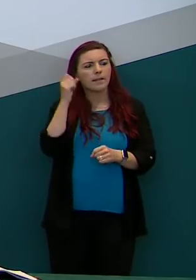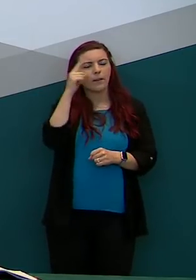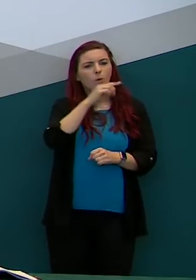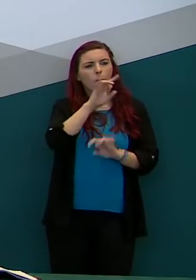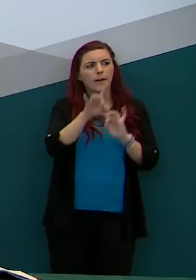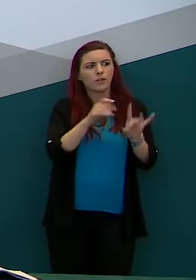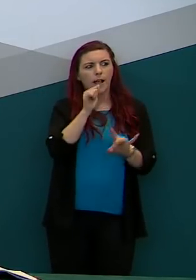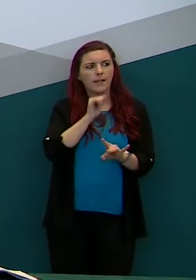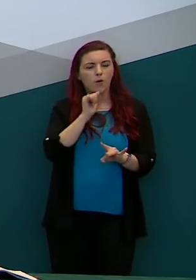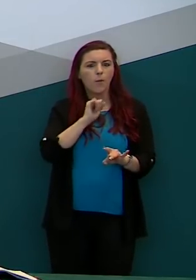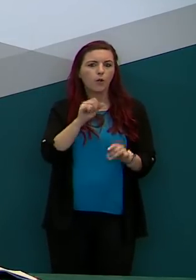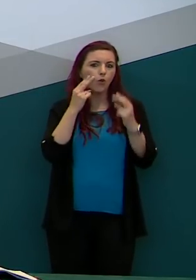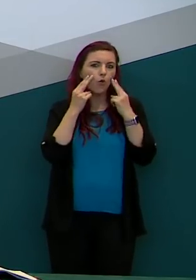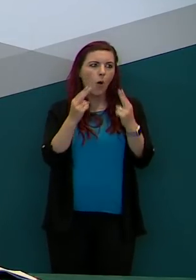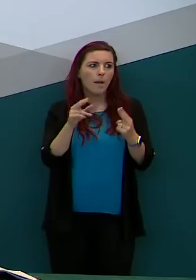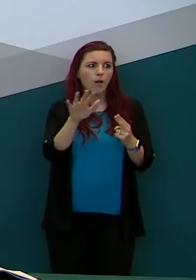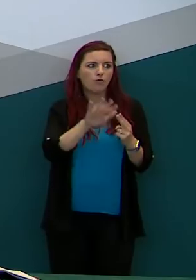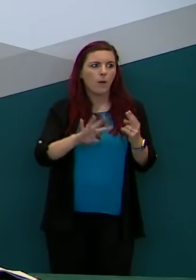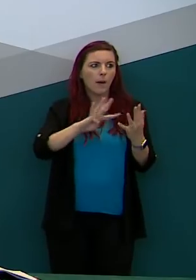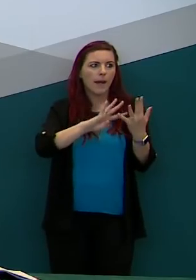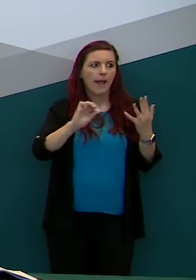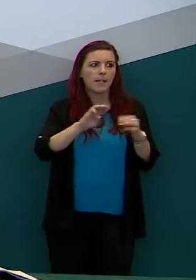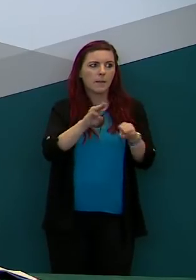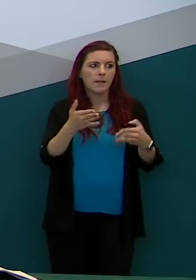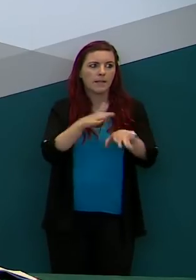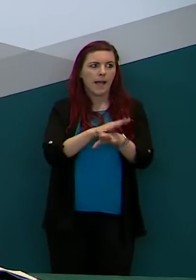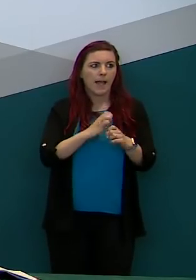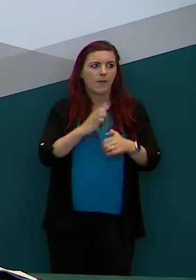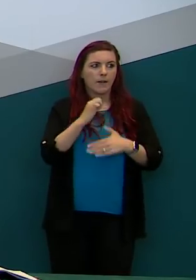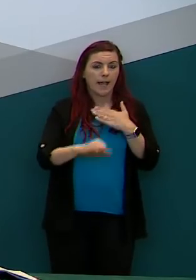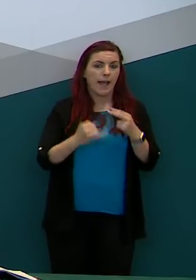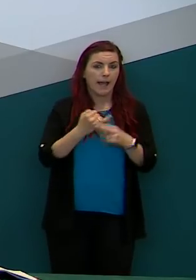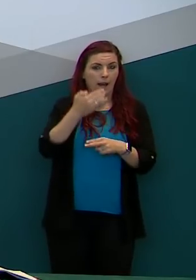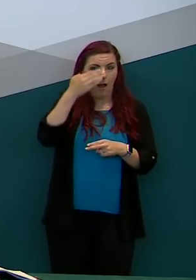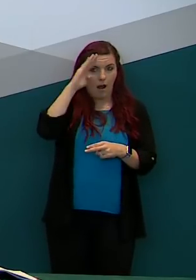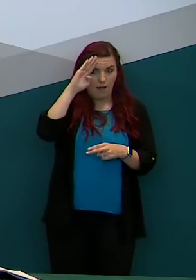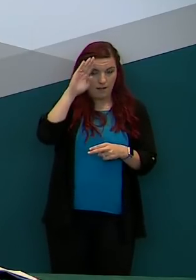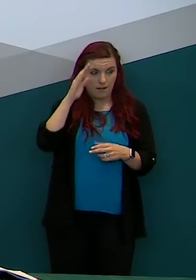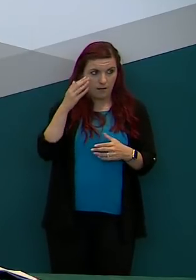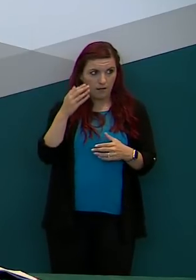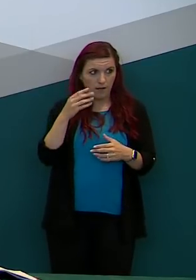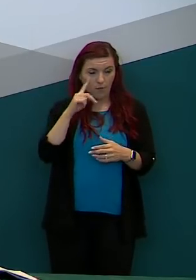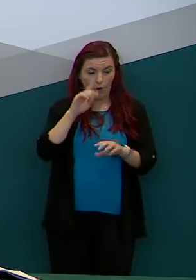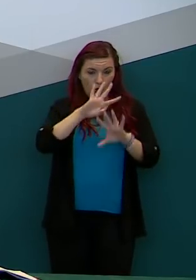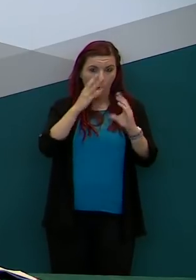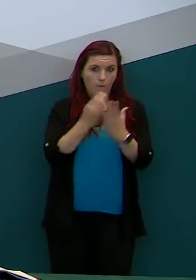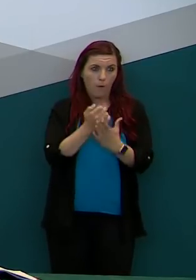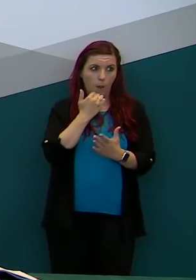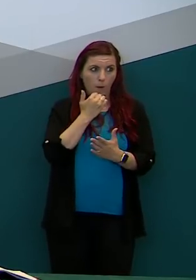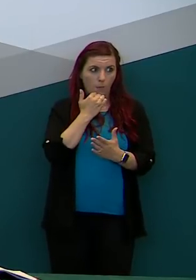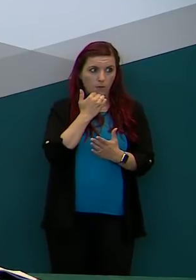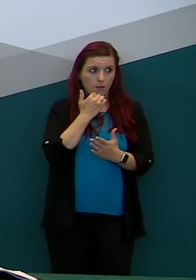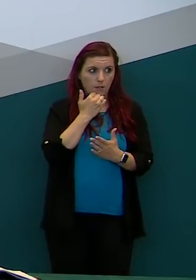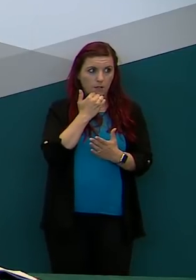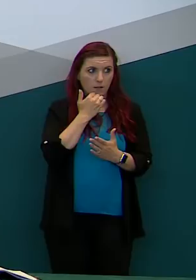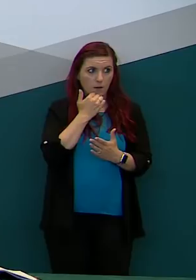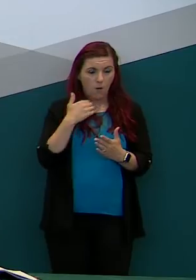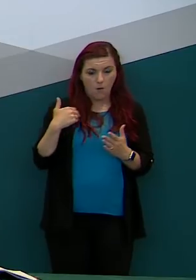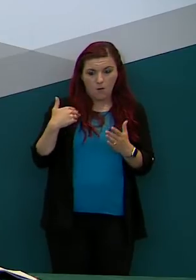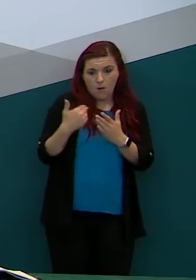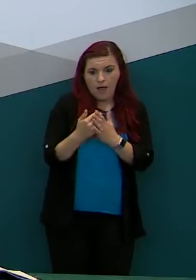really. Normally around 90 people die every day in Ireland if you look at the overall figures. And, you know, we're looking at 10 weeks